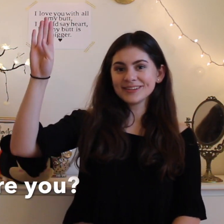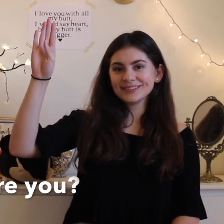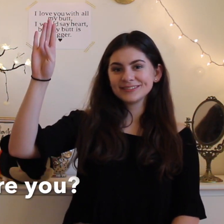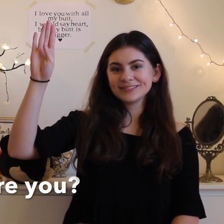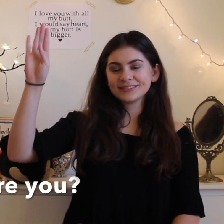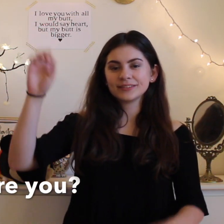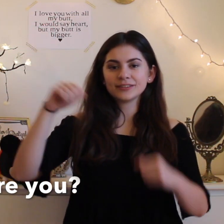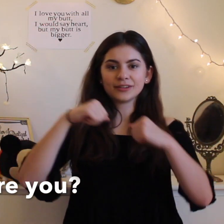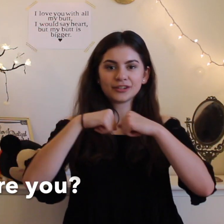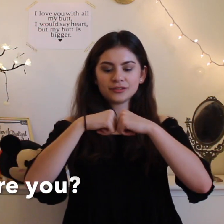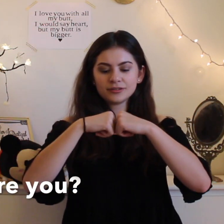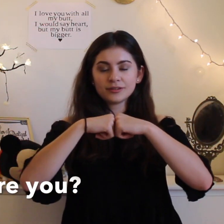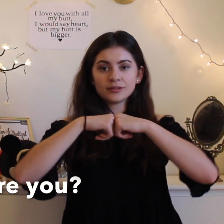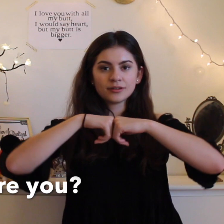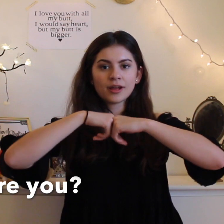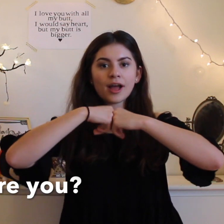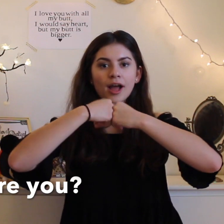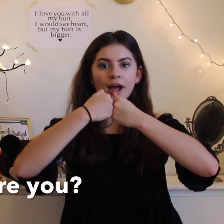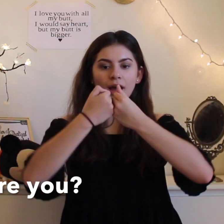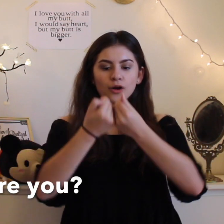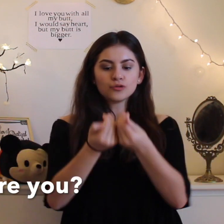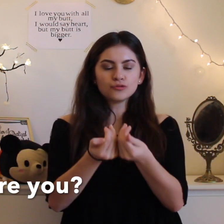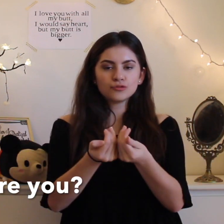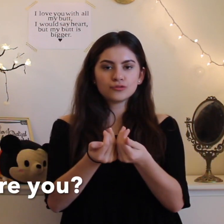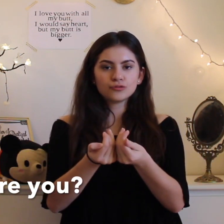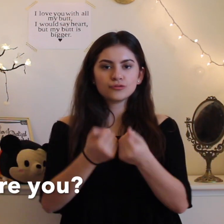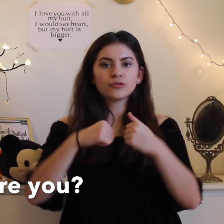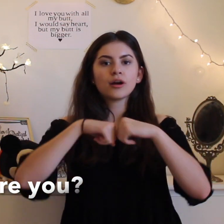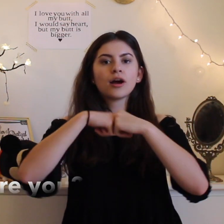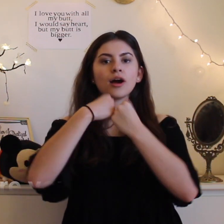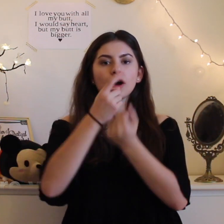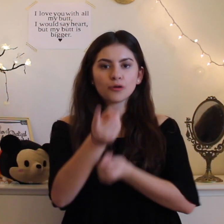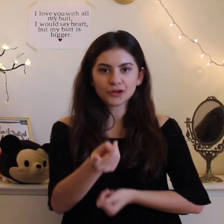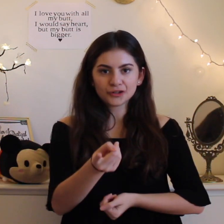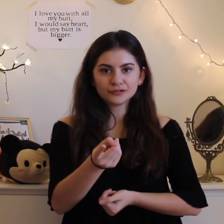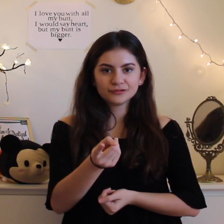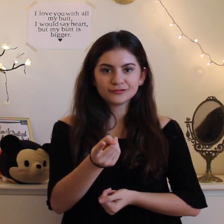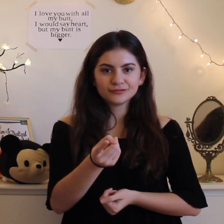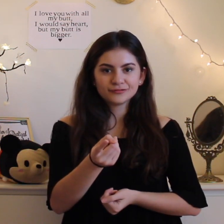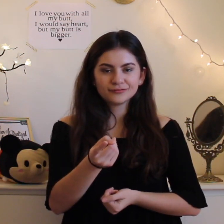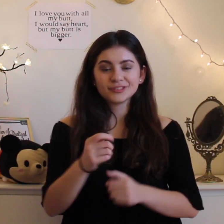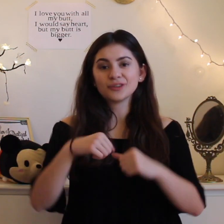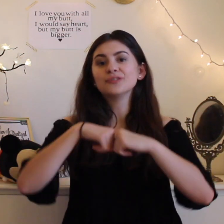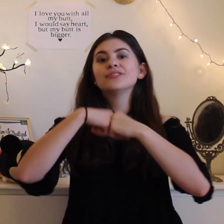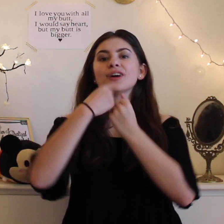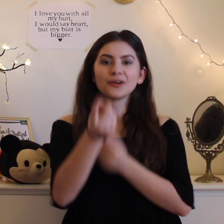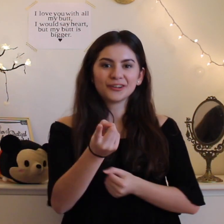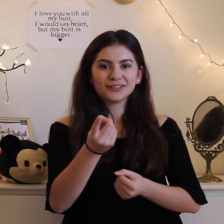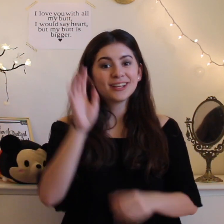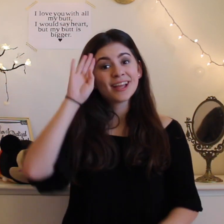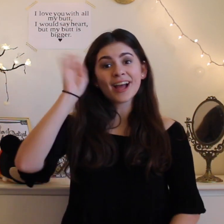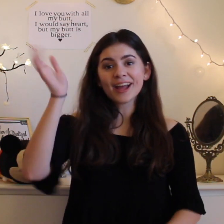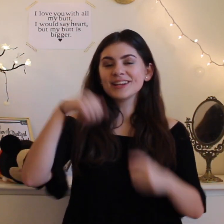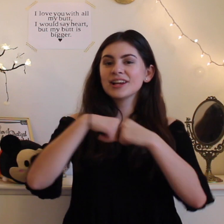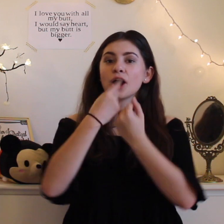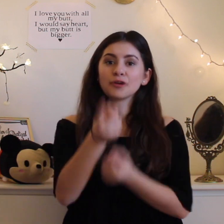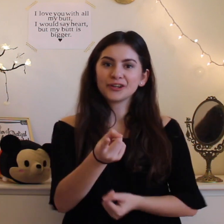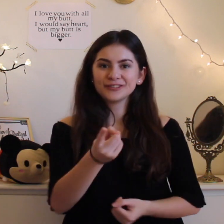here how how are you so hi how are you